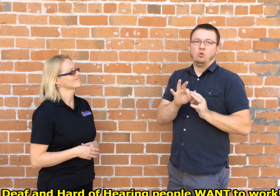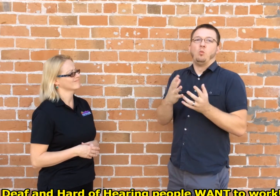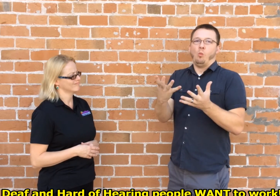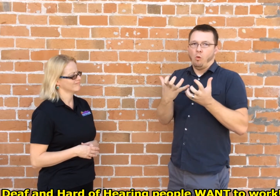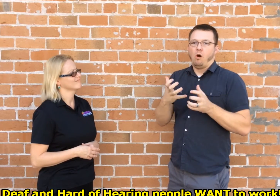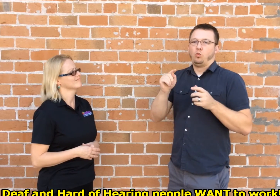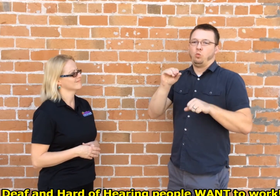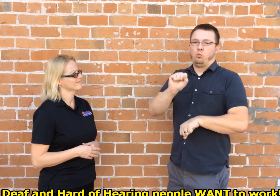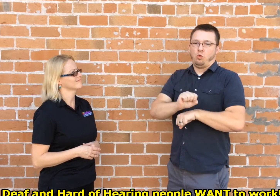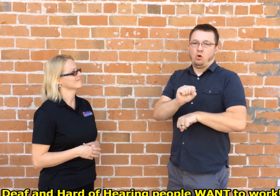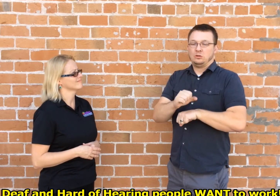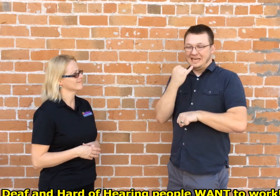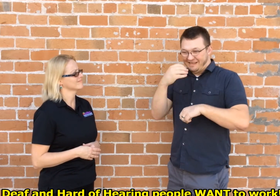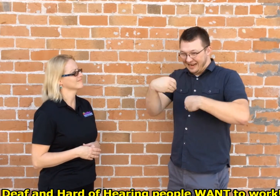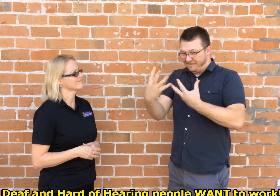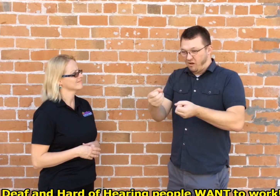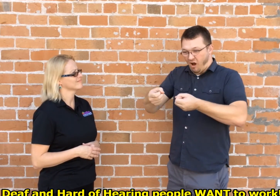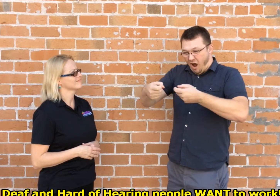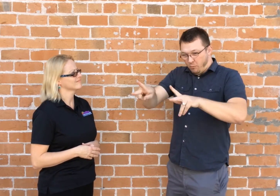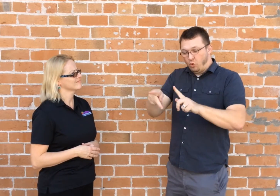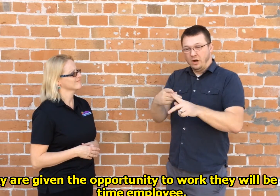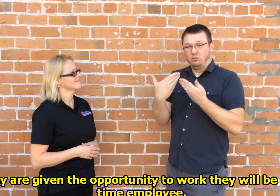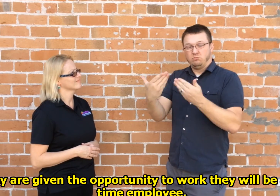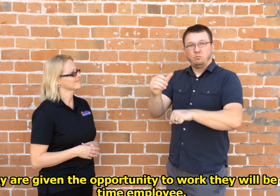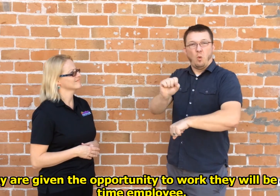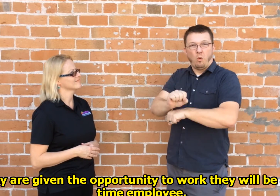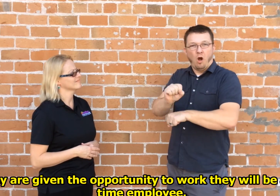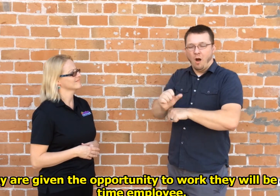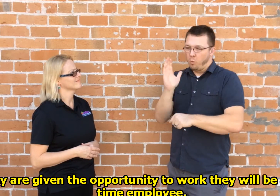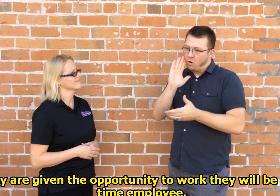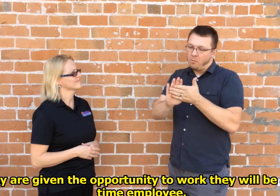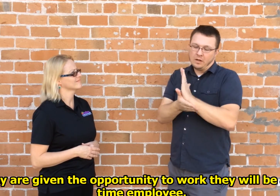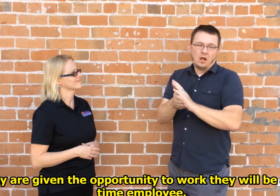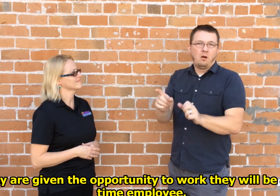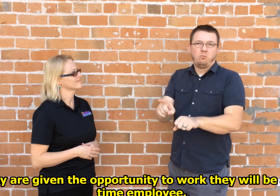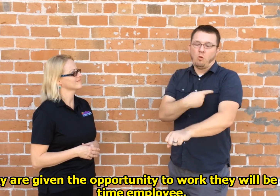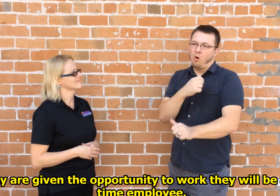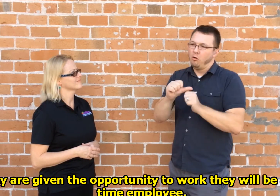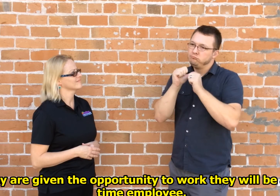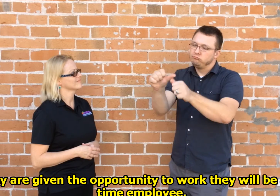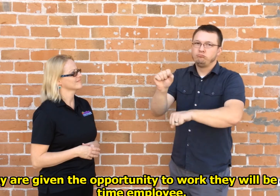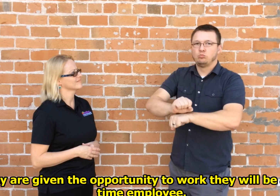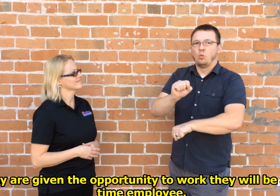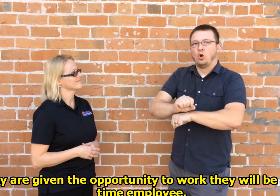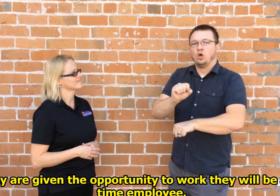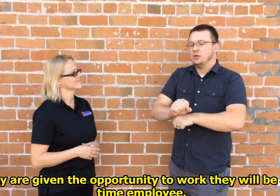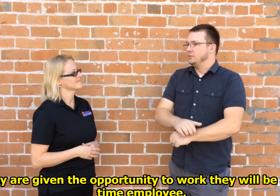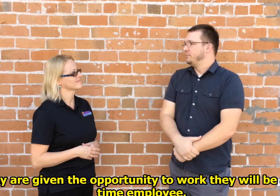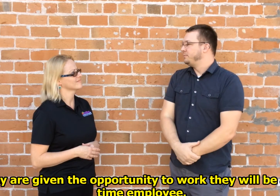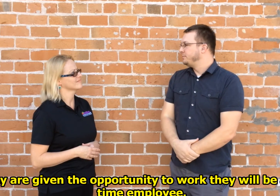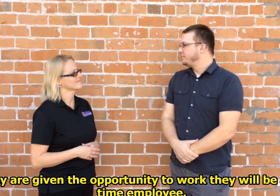hearing people want to work. If they are given the opportunity to work, they will be a long-time employee.